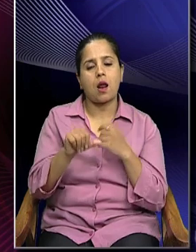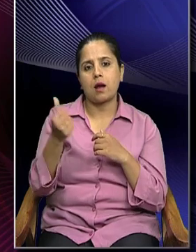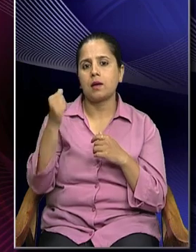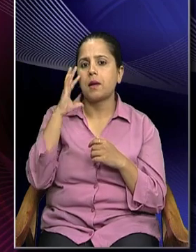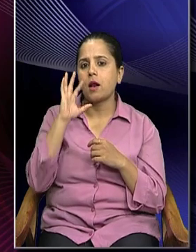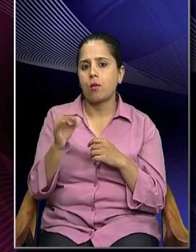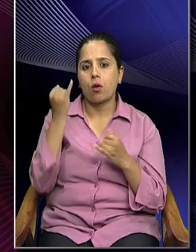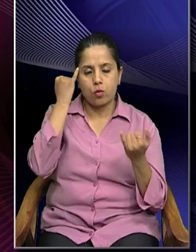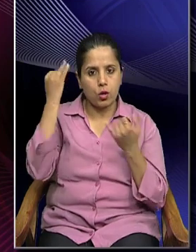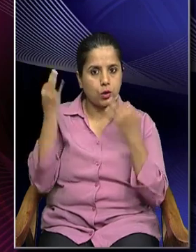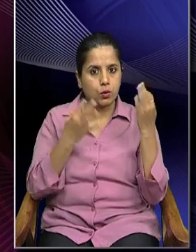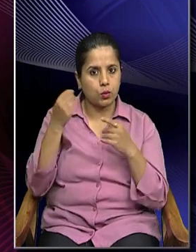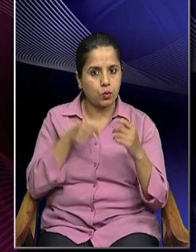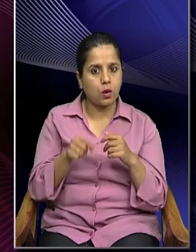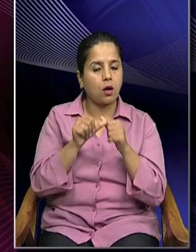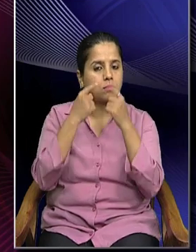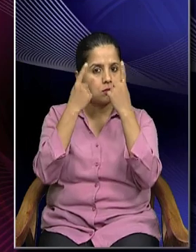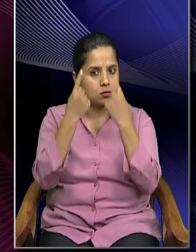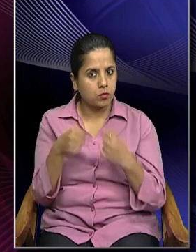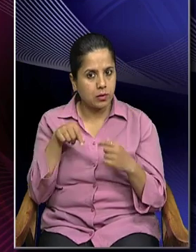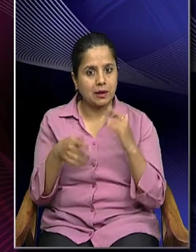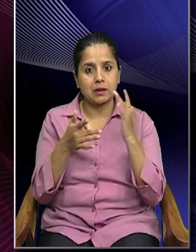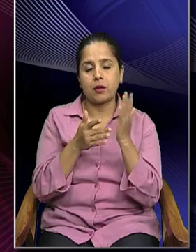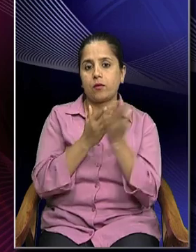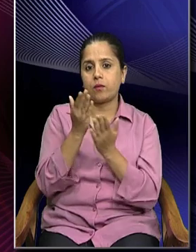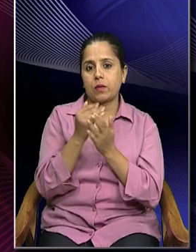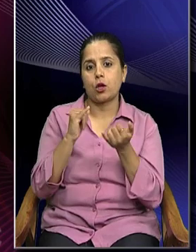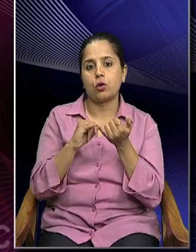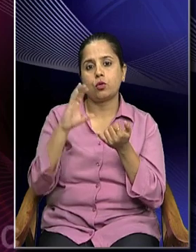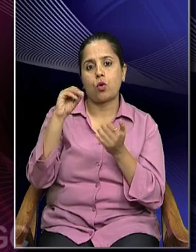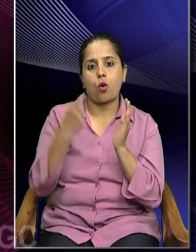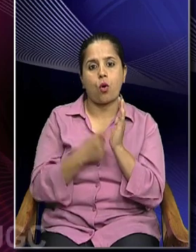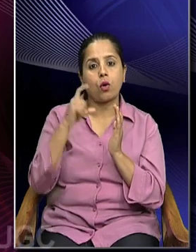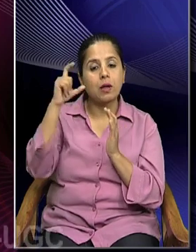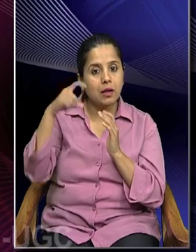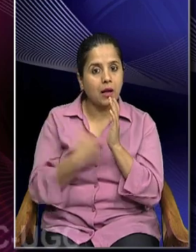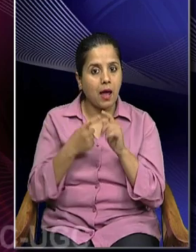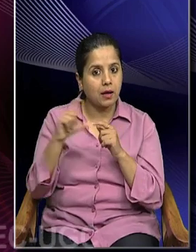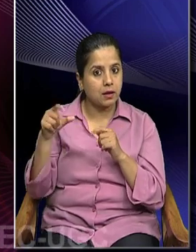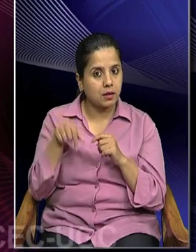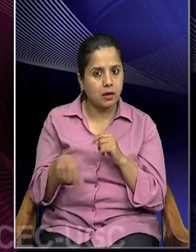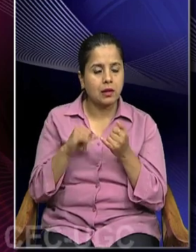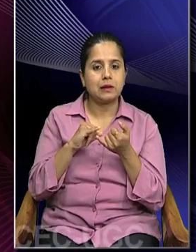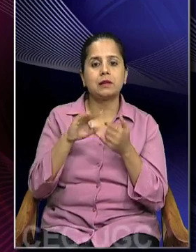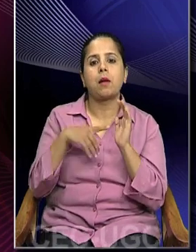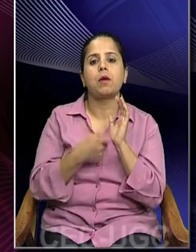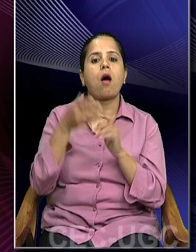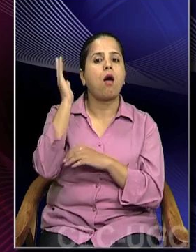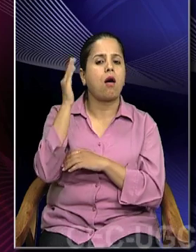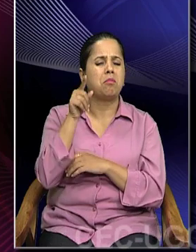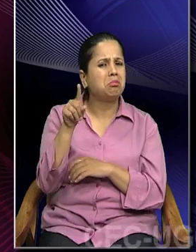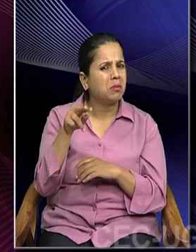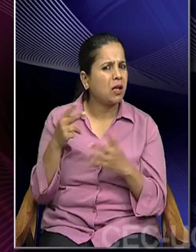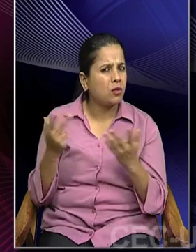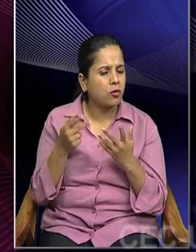important innovative assessment technique called Socratic Seminars. Now, what is this? The